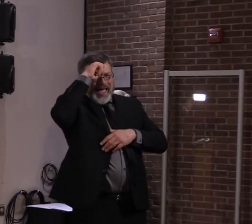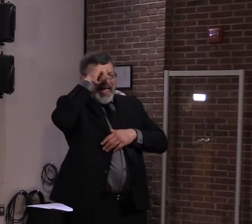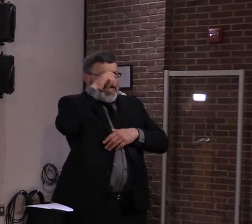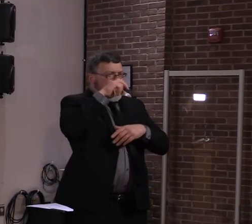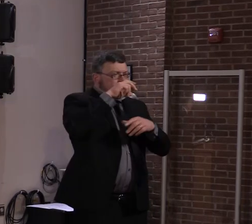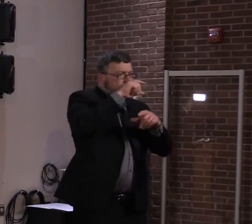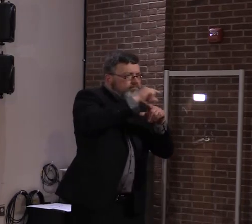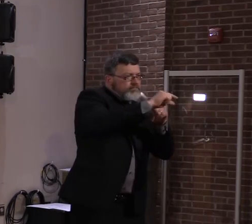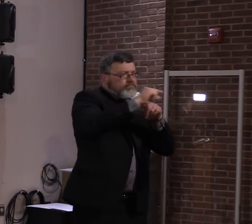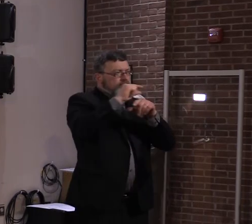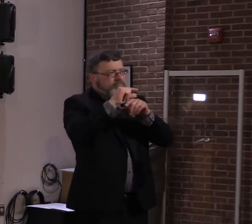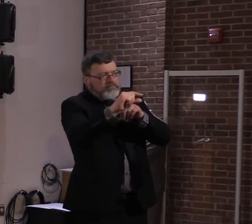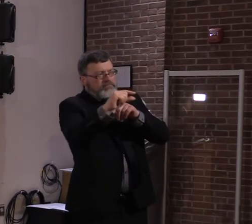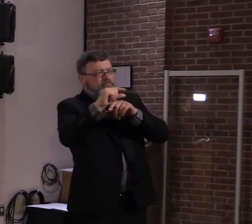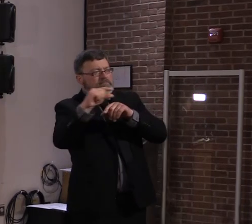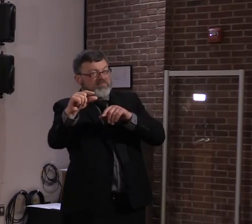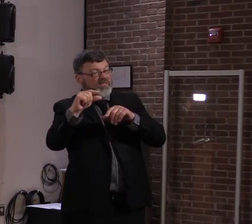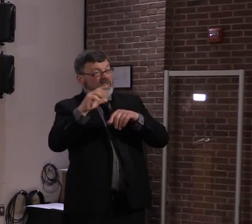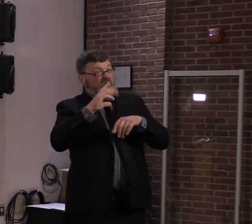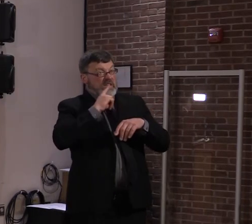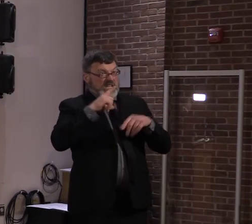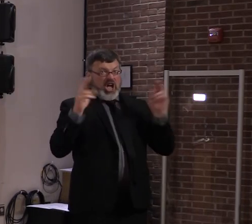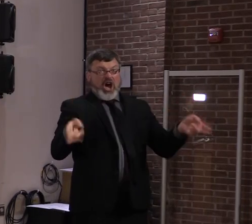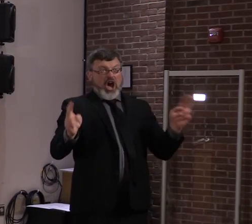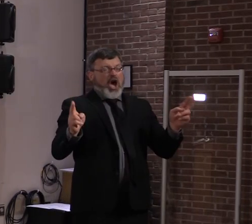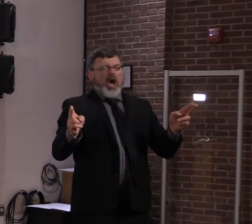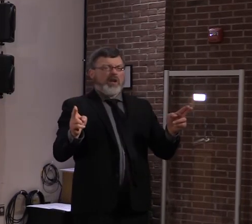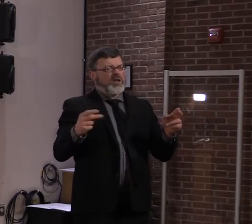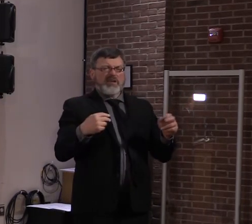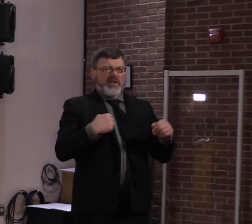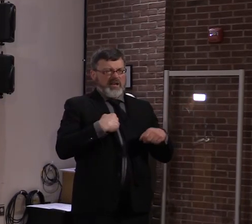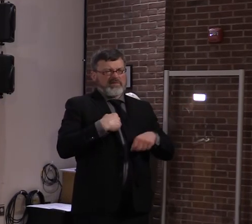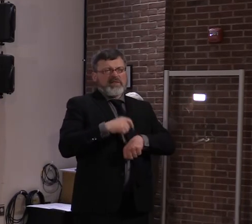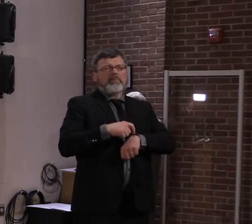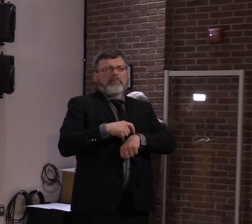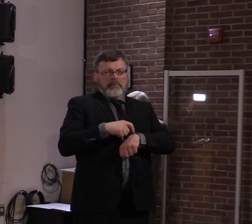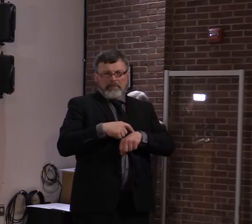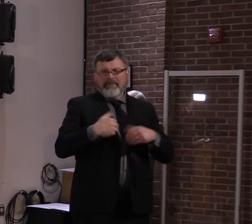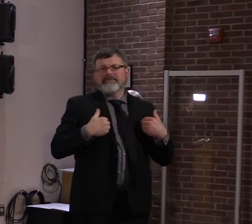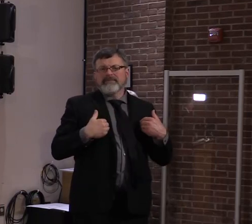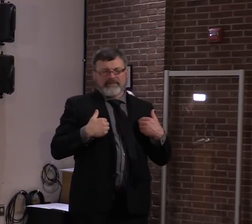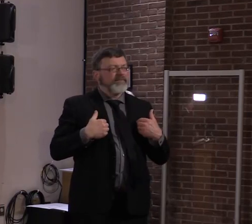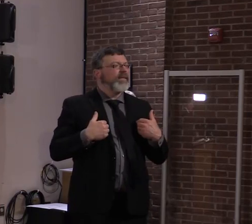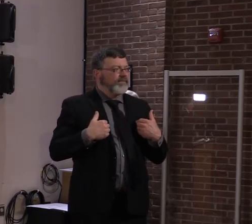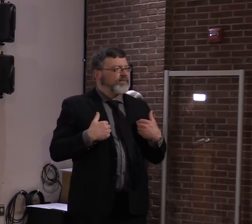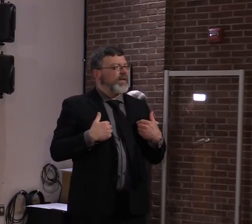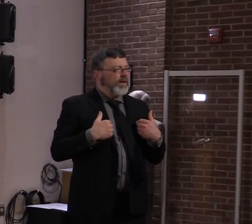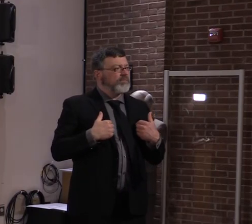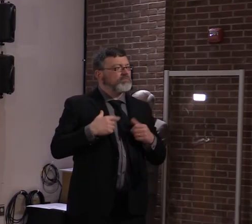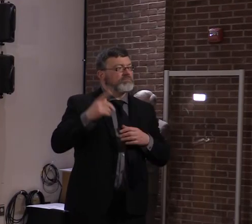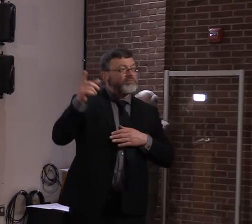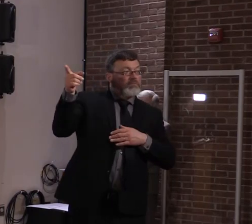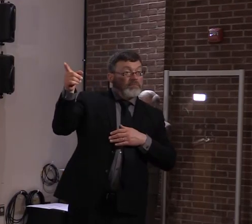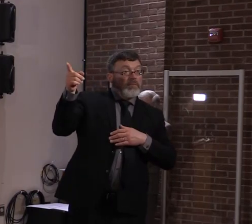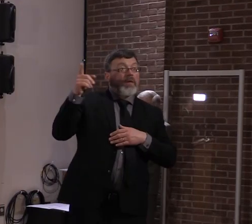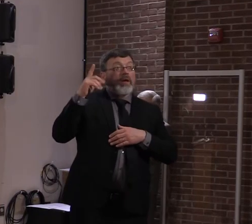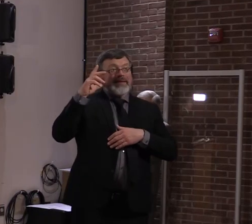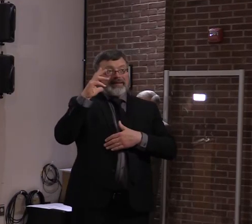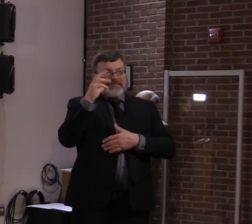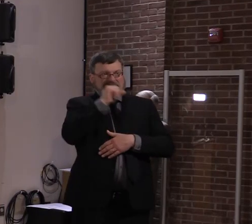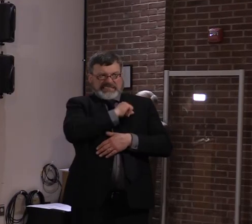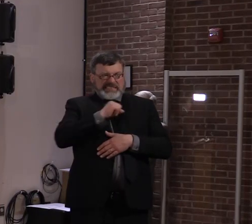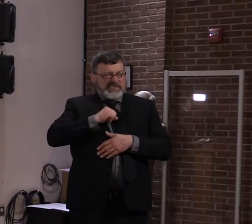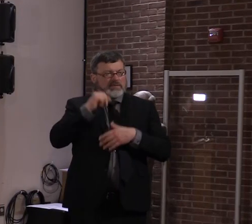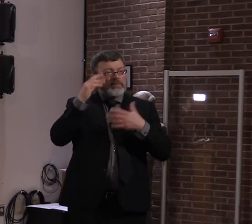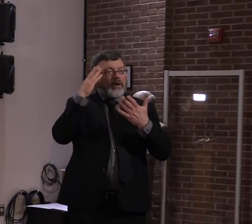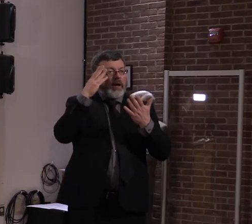some of the debate is on the third reading in the Senate, see if there's any changes that'll be made then. If not, it is vastly